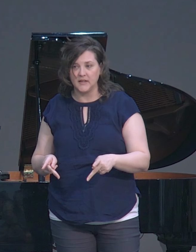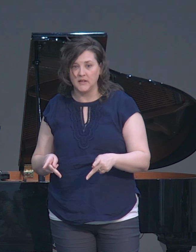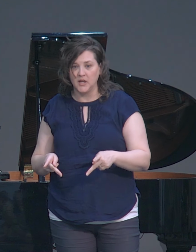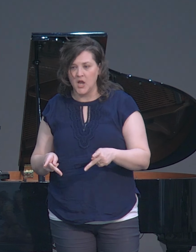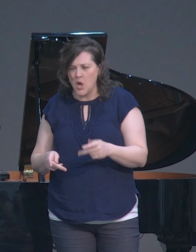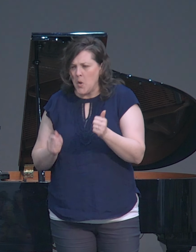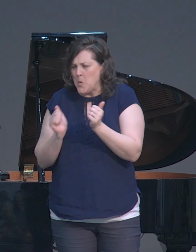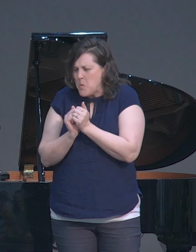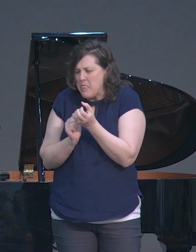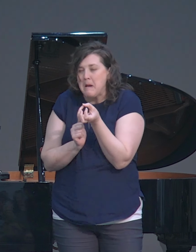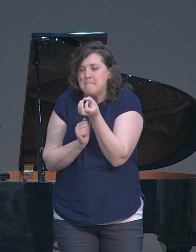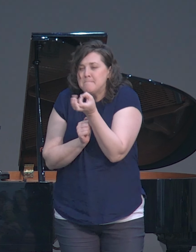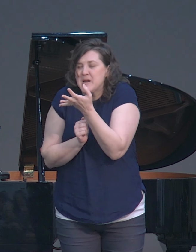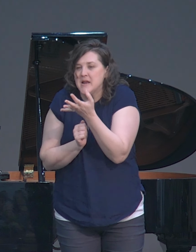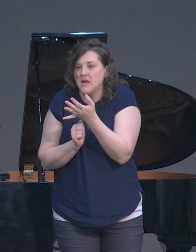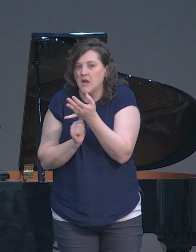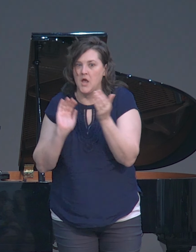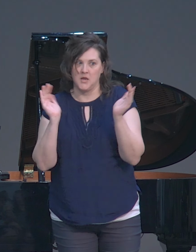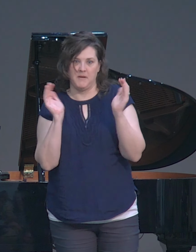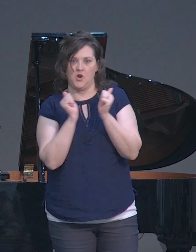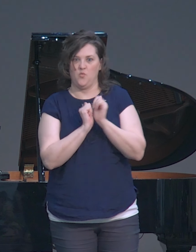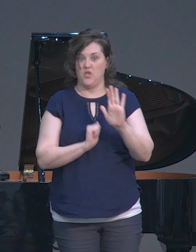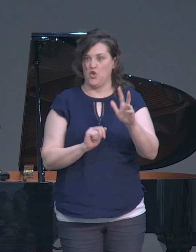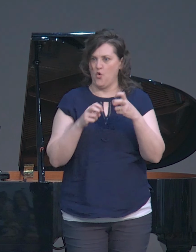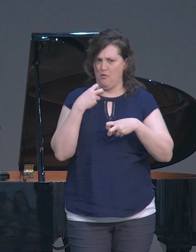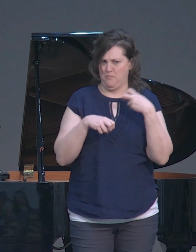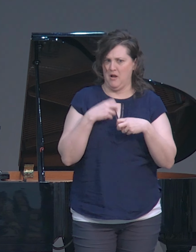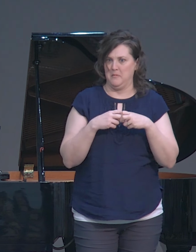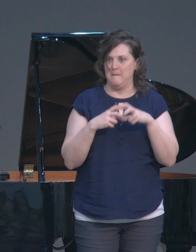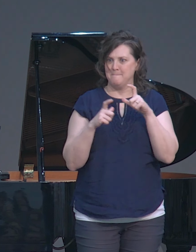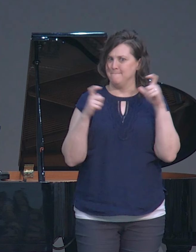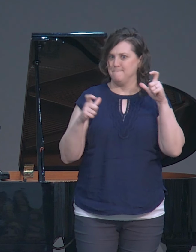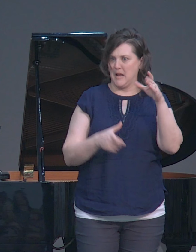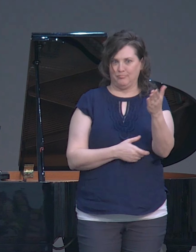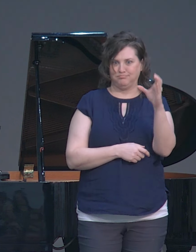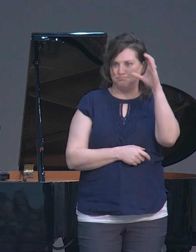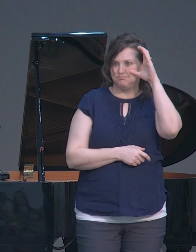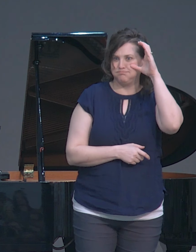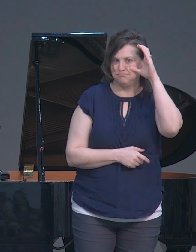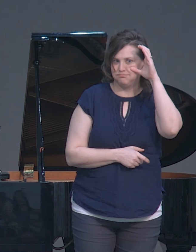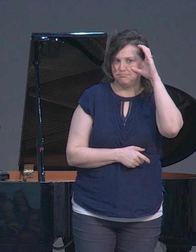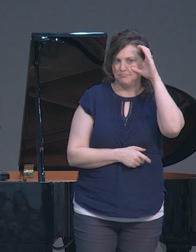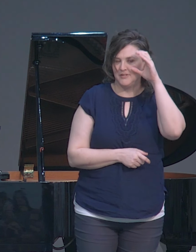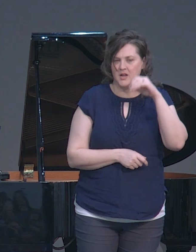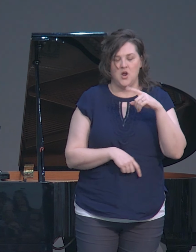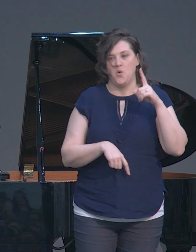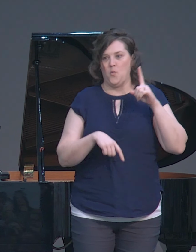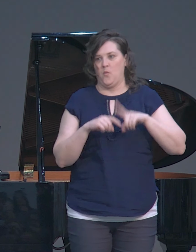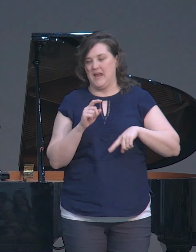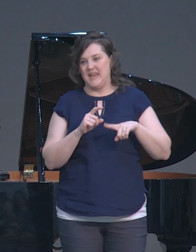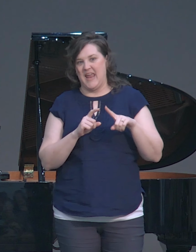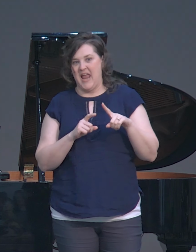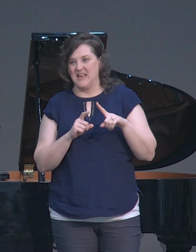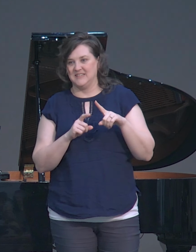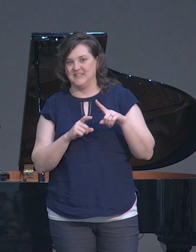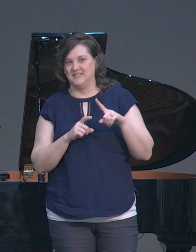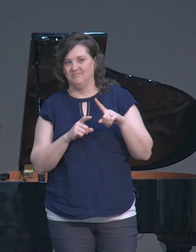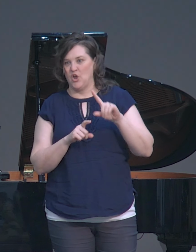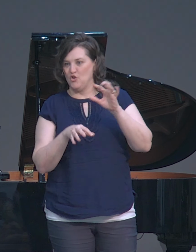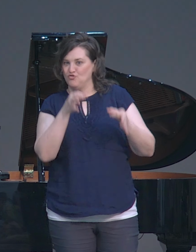something smaller than your own issue? Not only are we not qualified to judge like God, friends, we're not prepared to